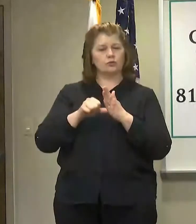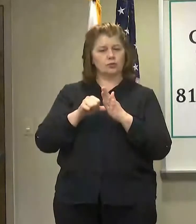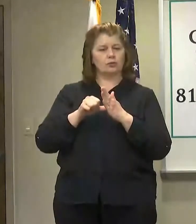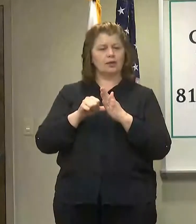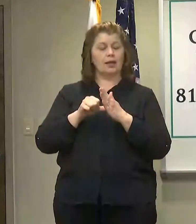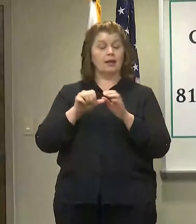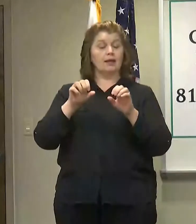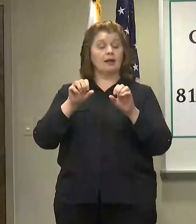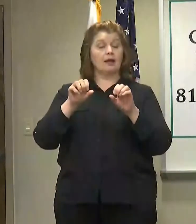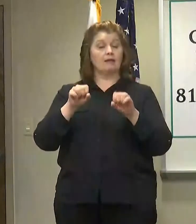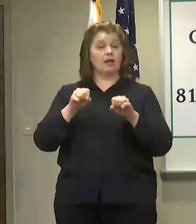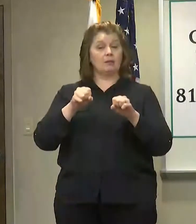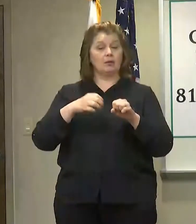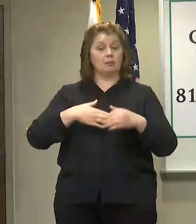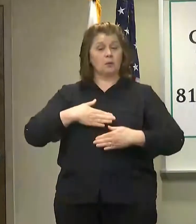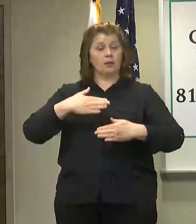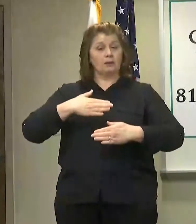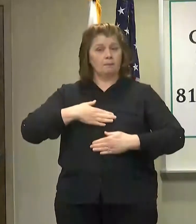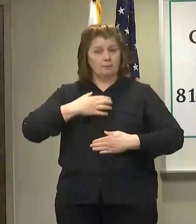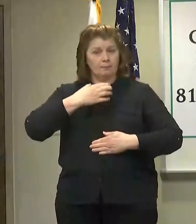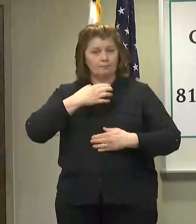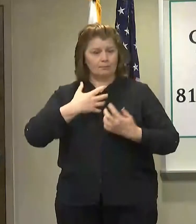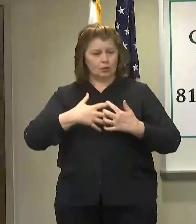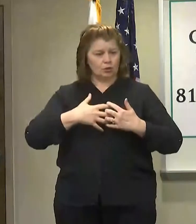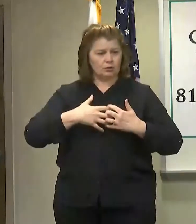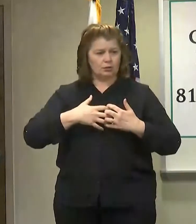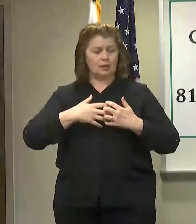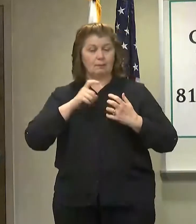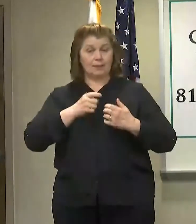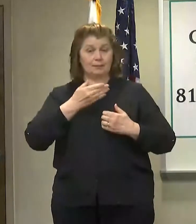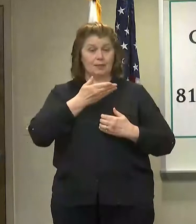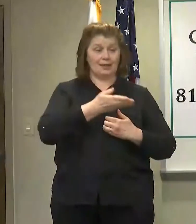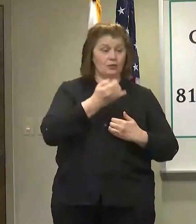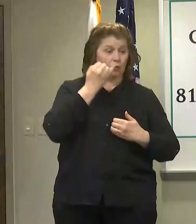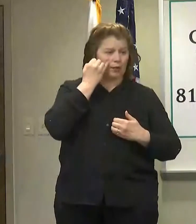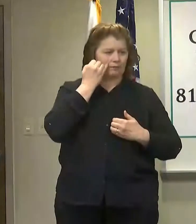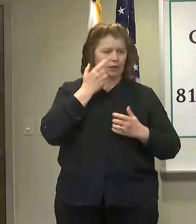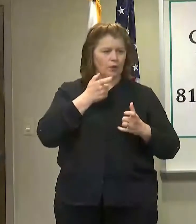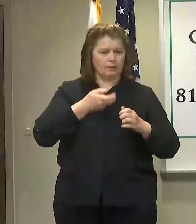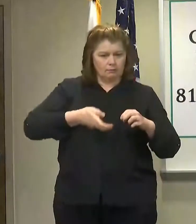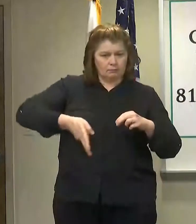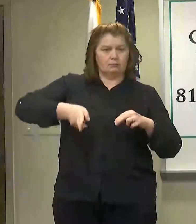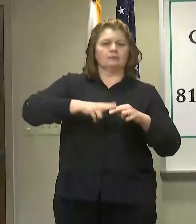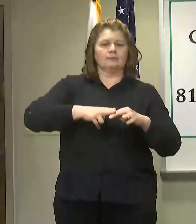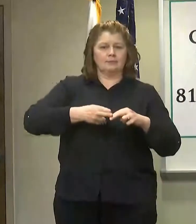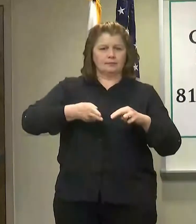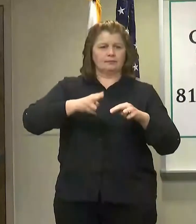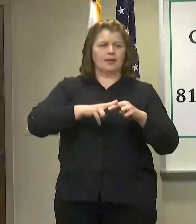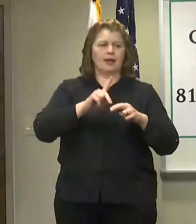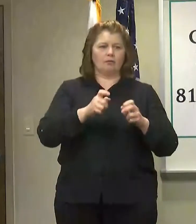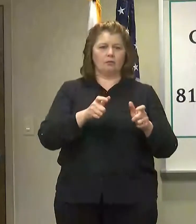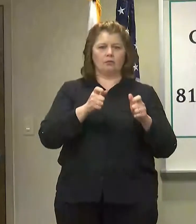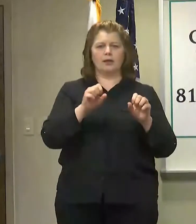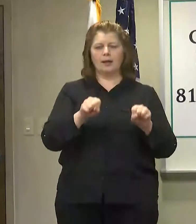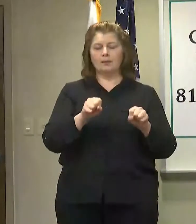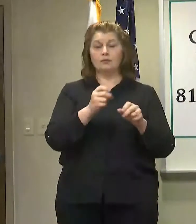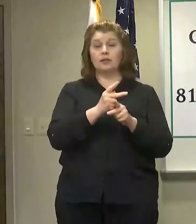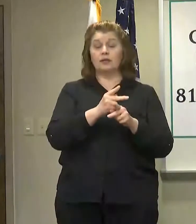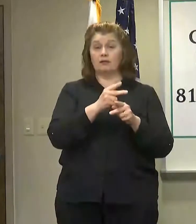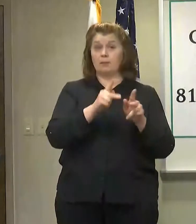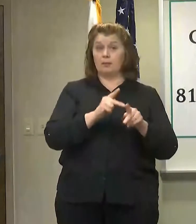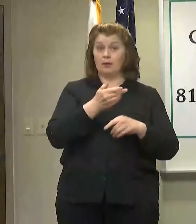of ventilators has to be there so that if we surge, that we can quickly then be able to care for individuals. So we look